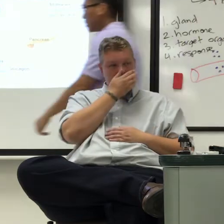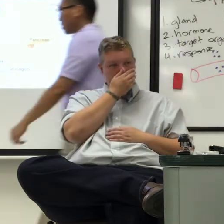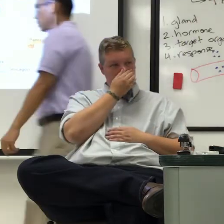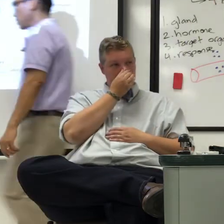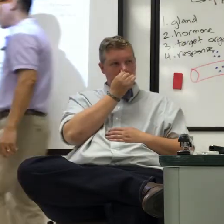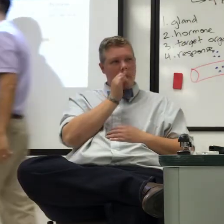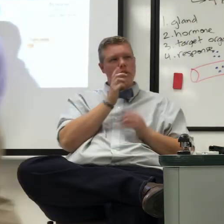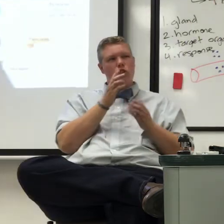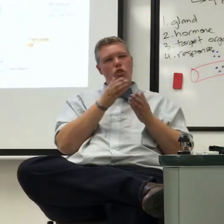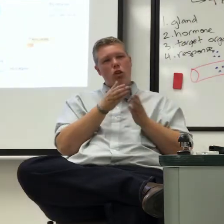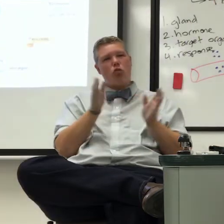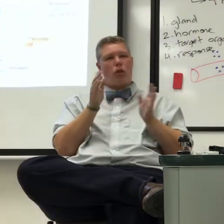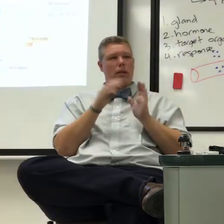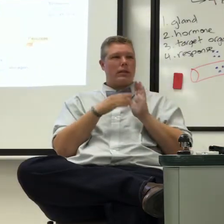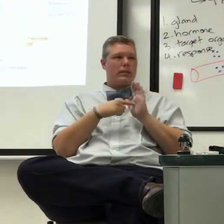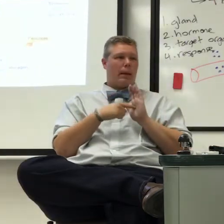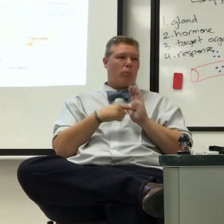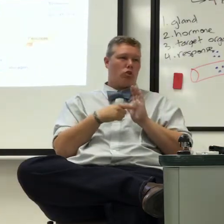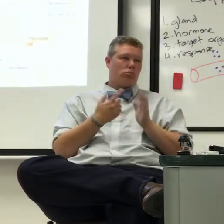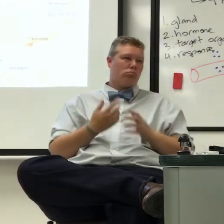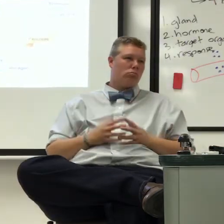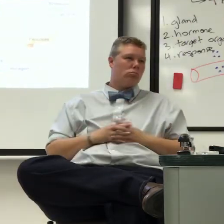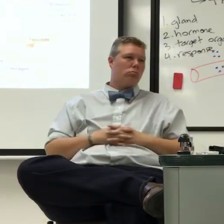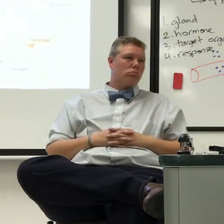example. Let me get some real quick.